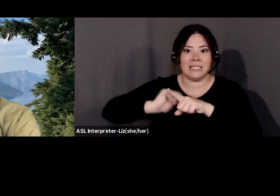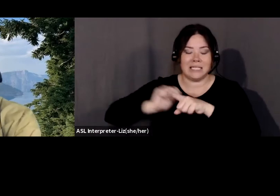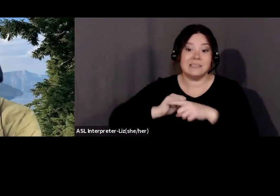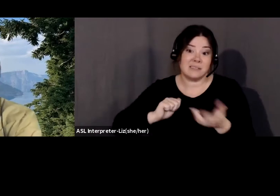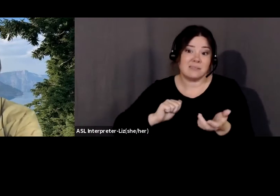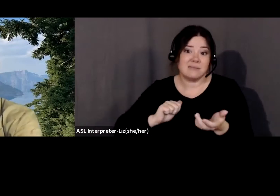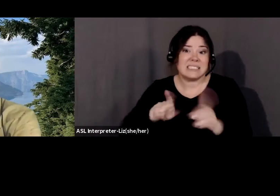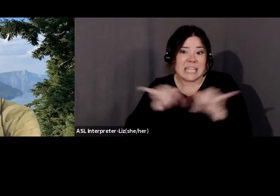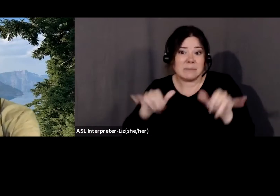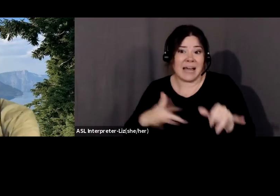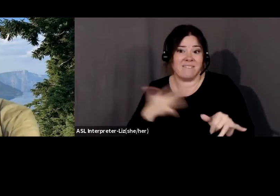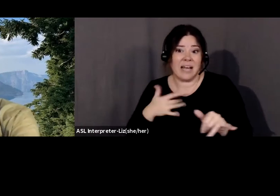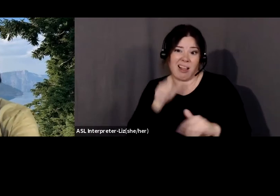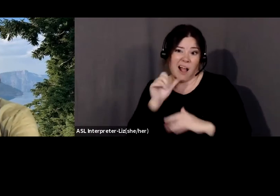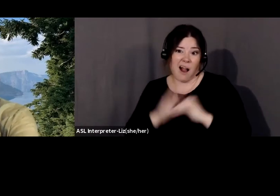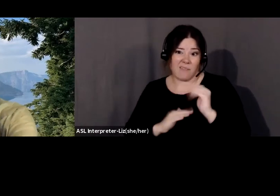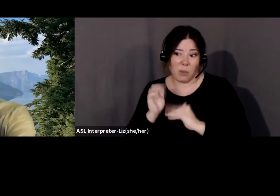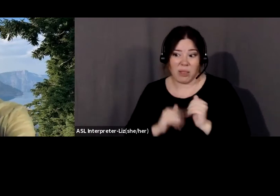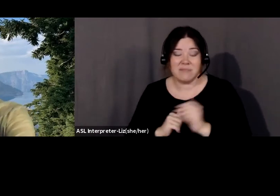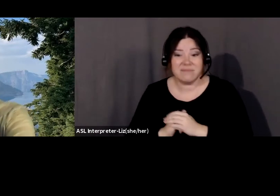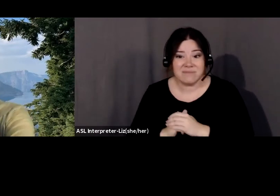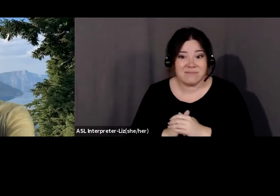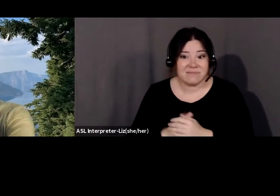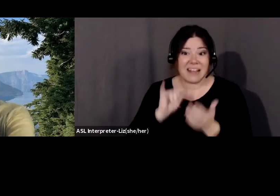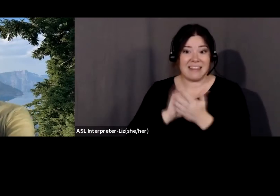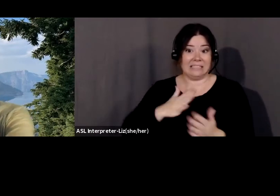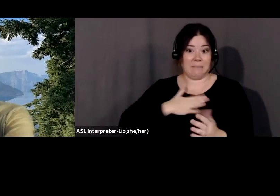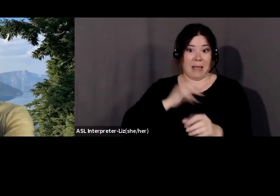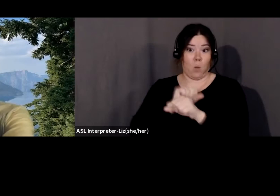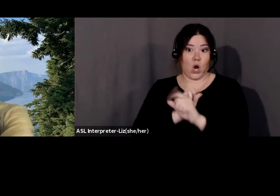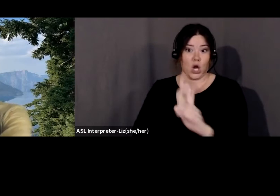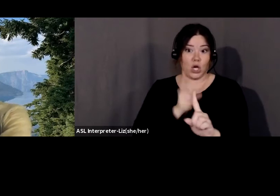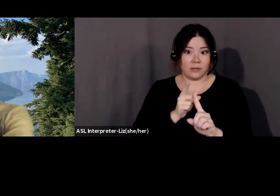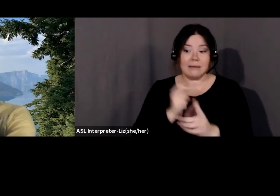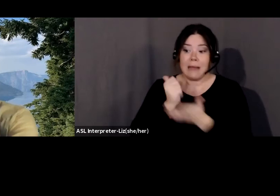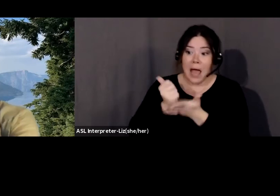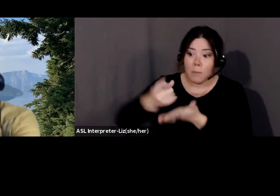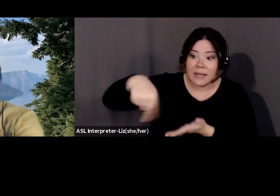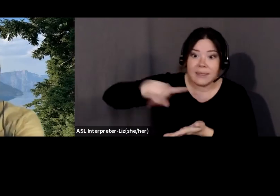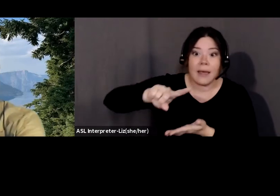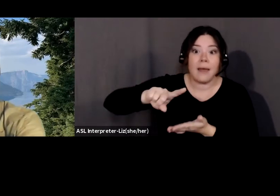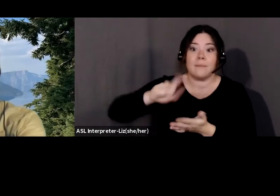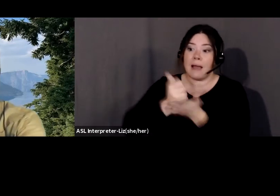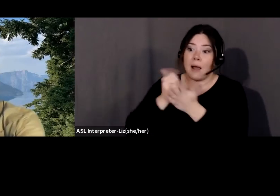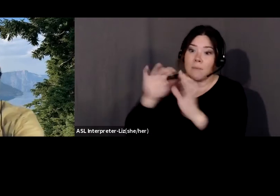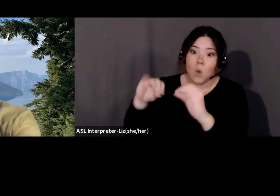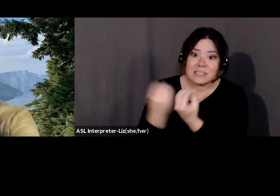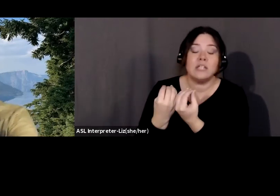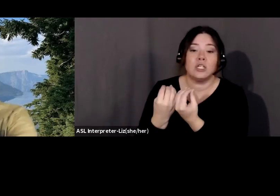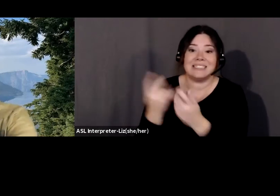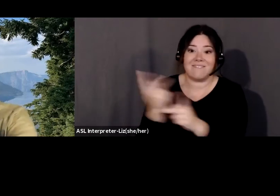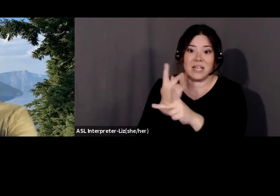big part of what my work is about, is helping individuals, helping organizations, helping networks work through this